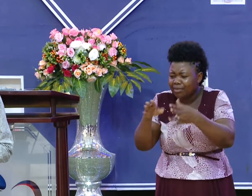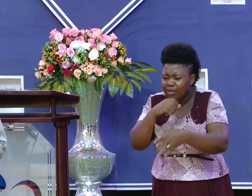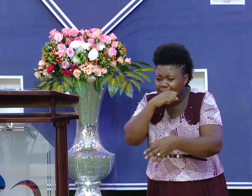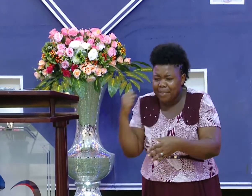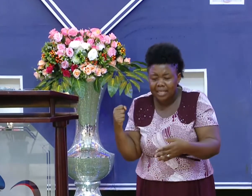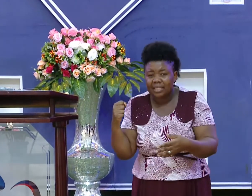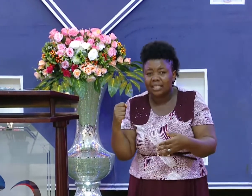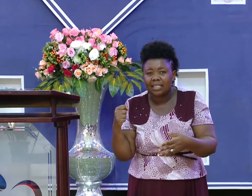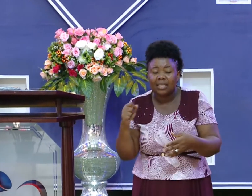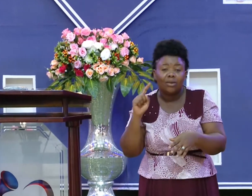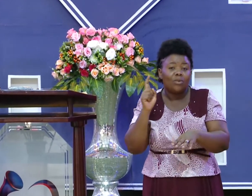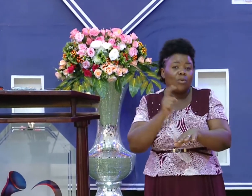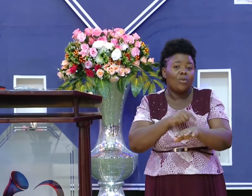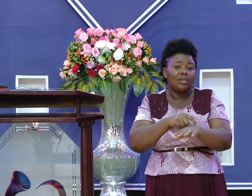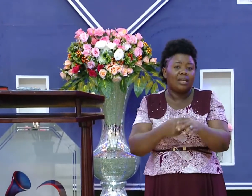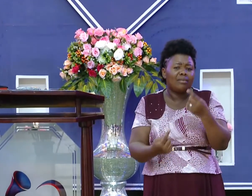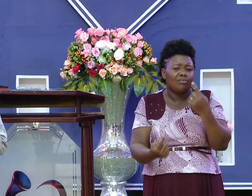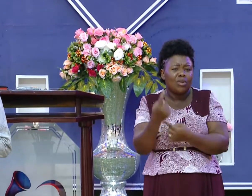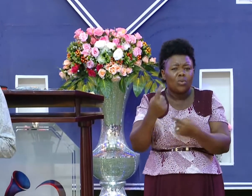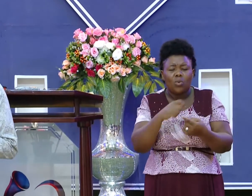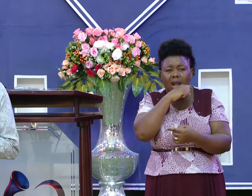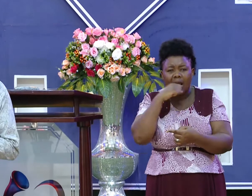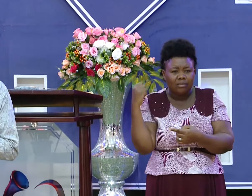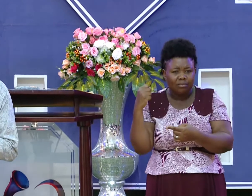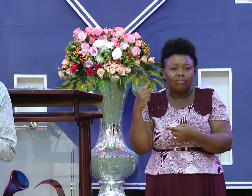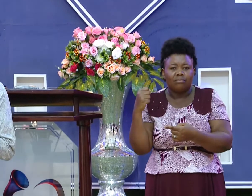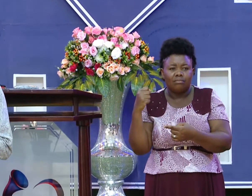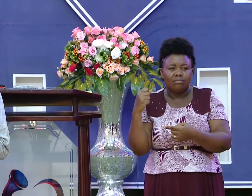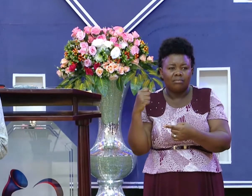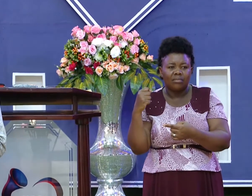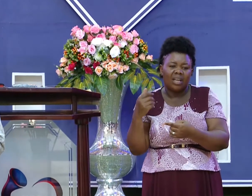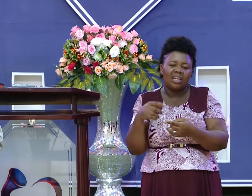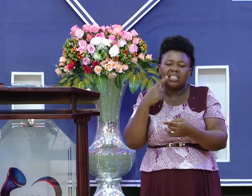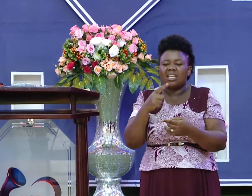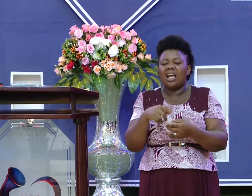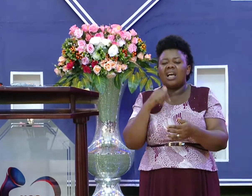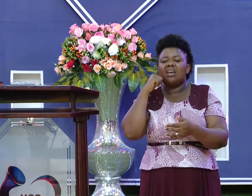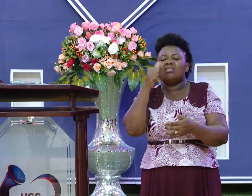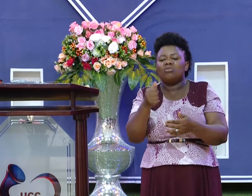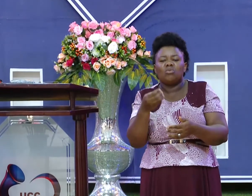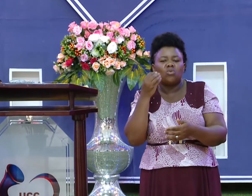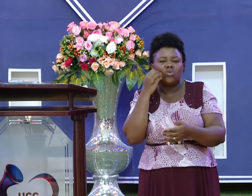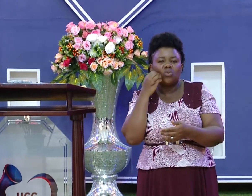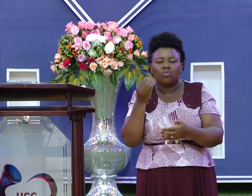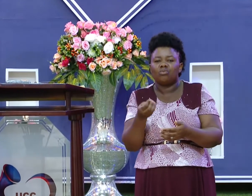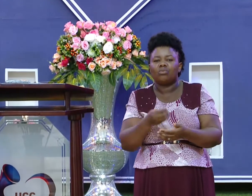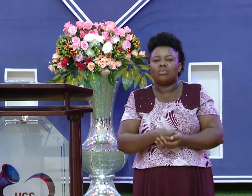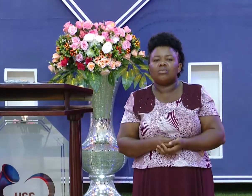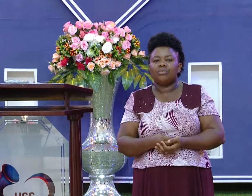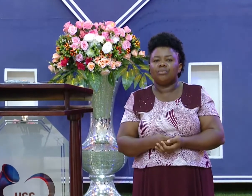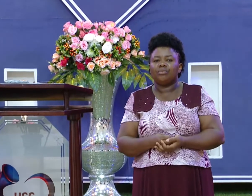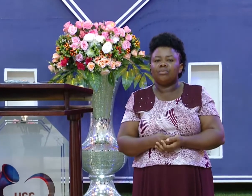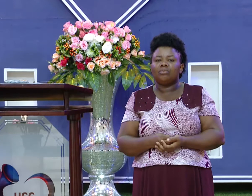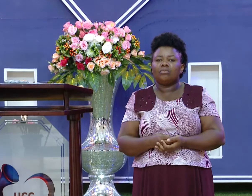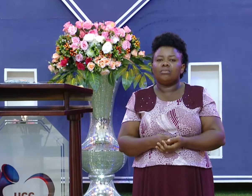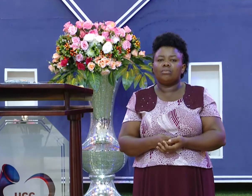you meat. Sometimes they cooked the meat. That it was half cooked, that they will make